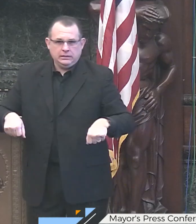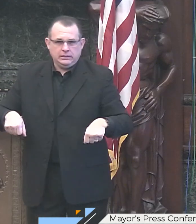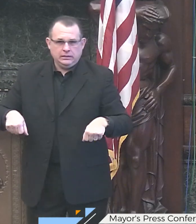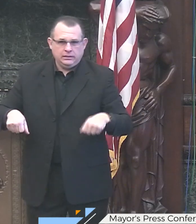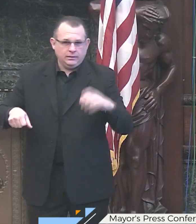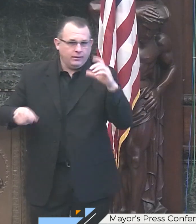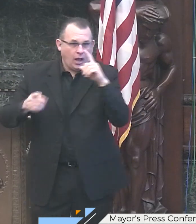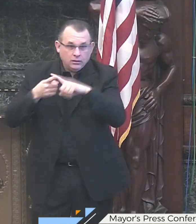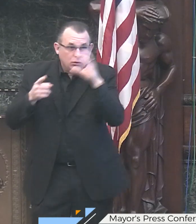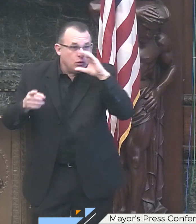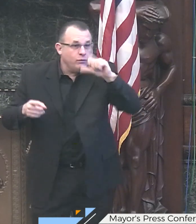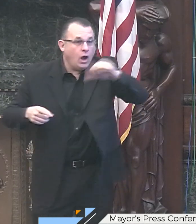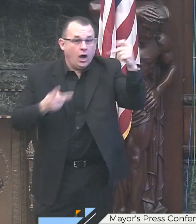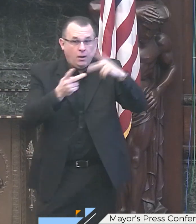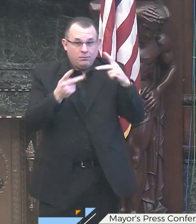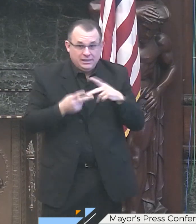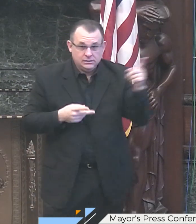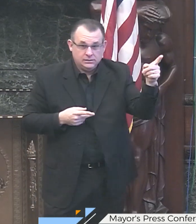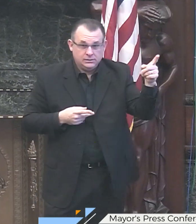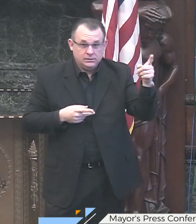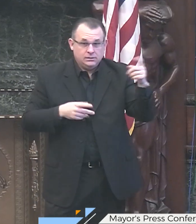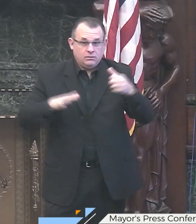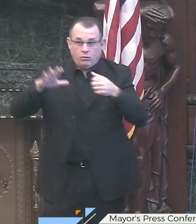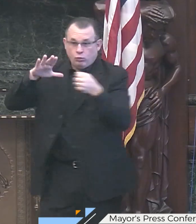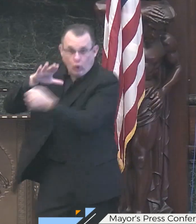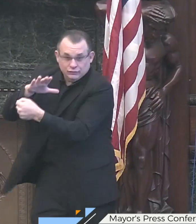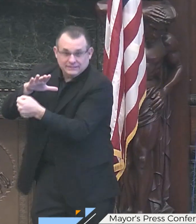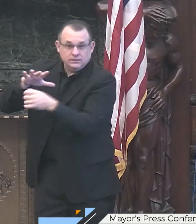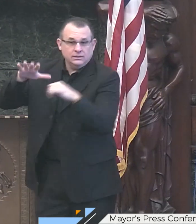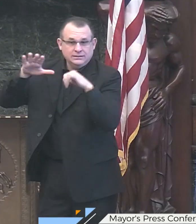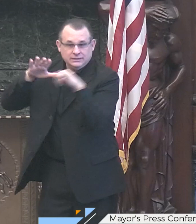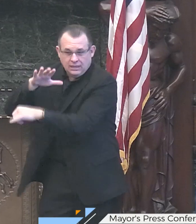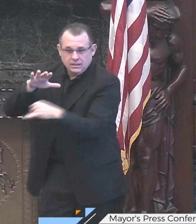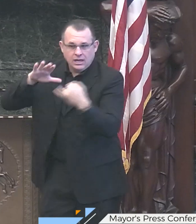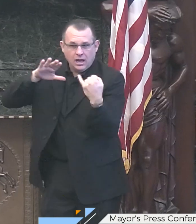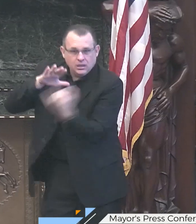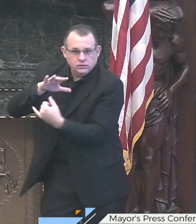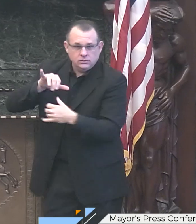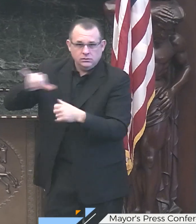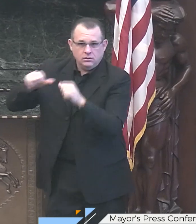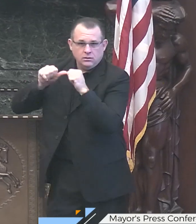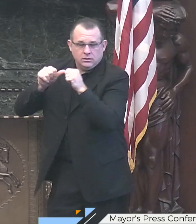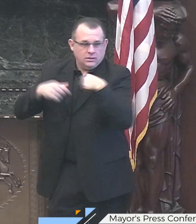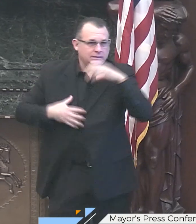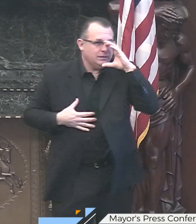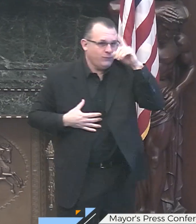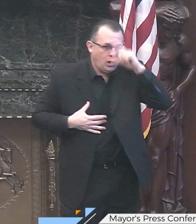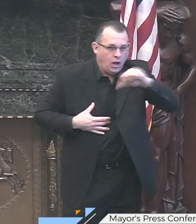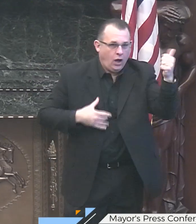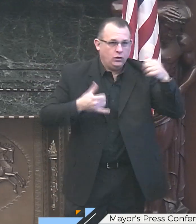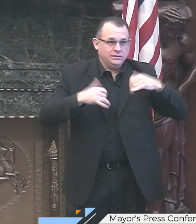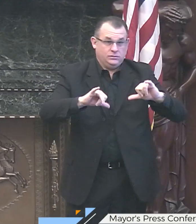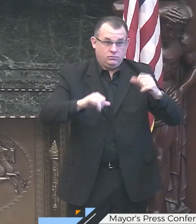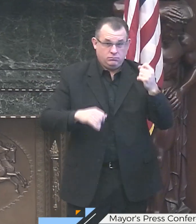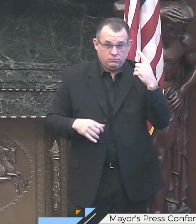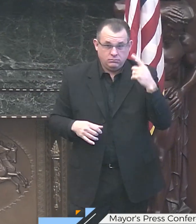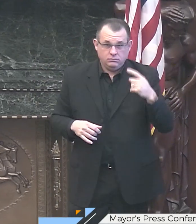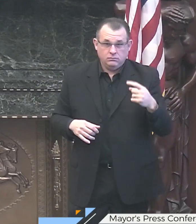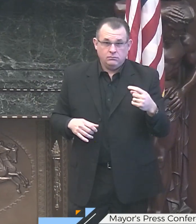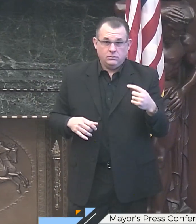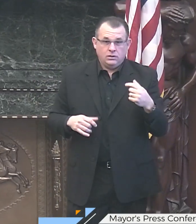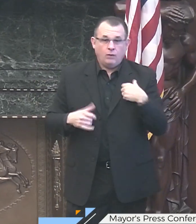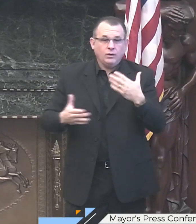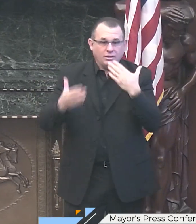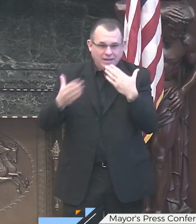for isolation space, and for additional hospital space will go on. I sincerely want to thank Temple President Richard Engert